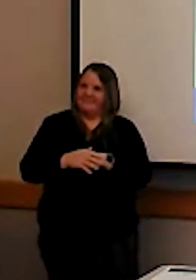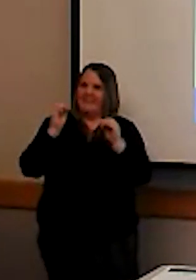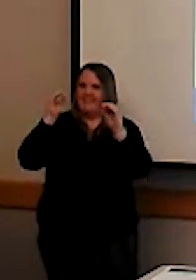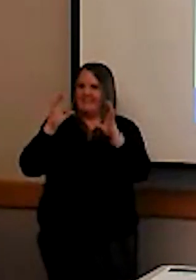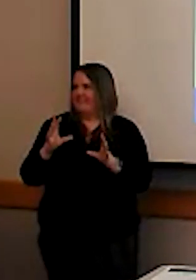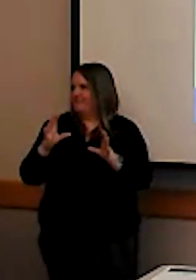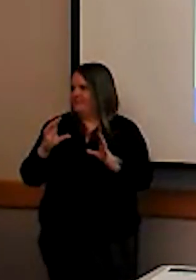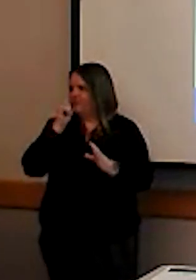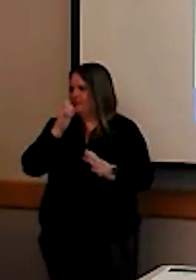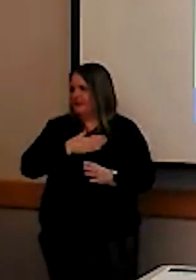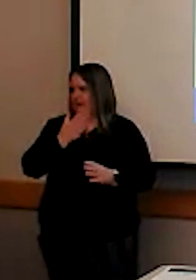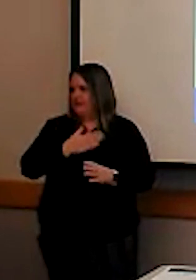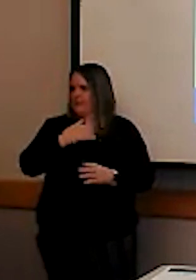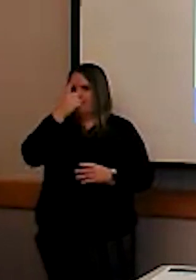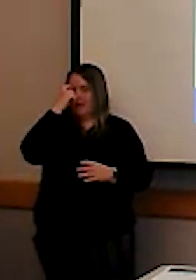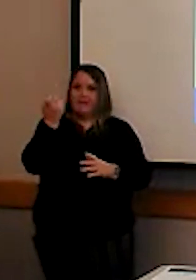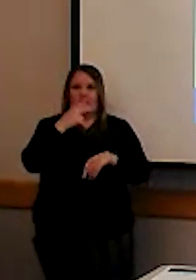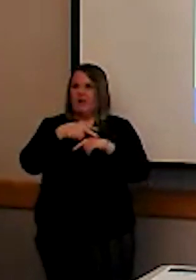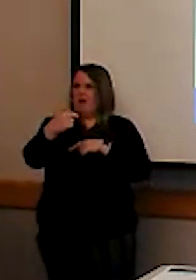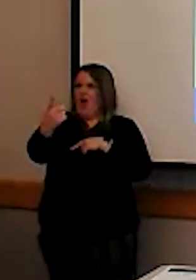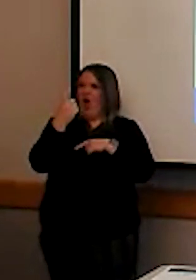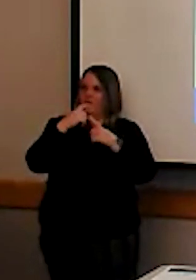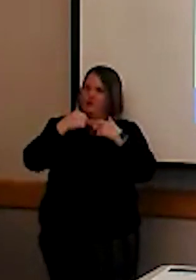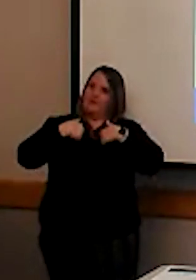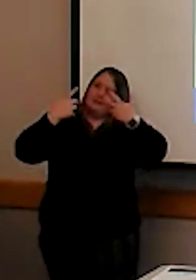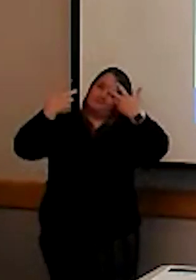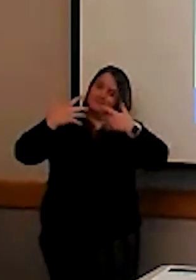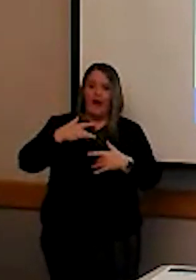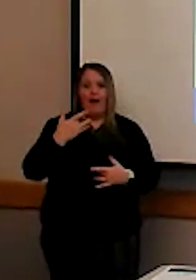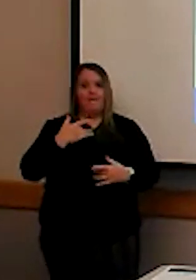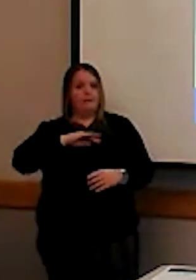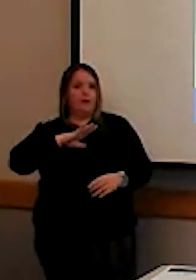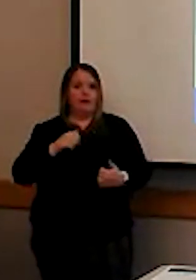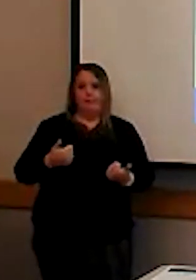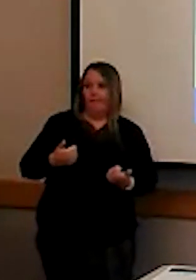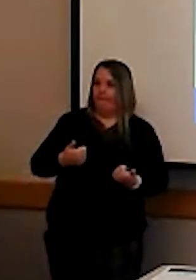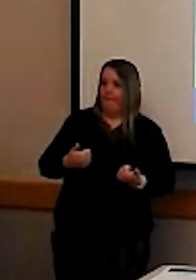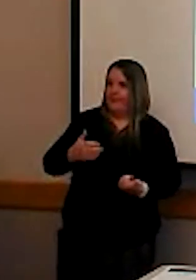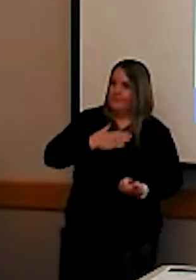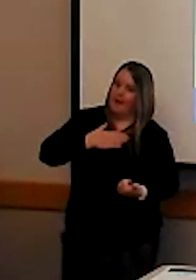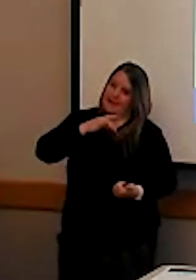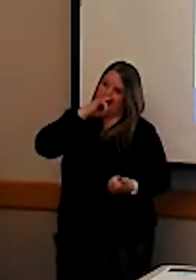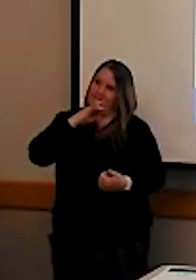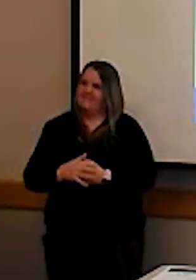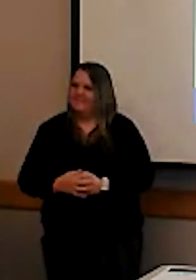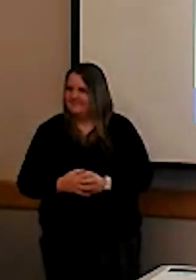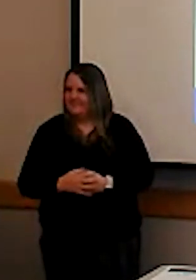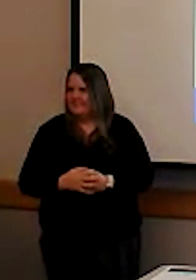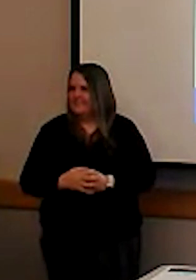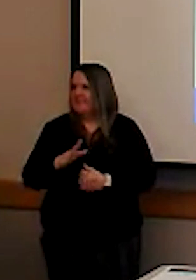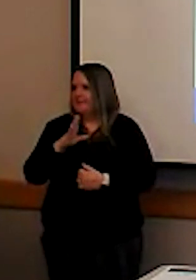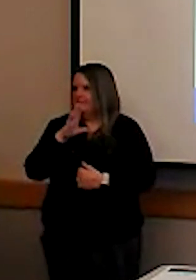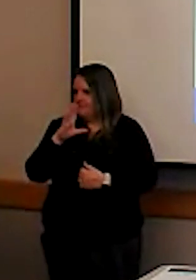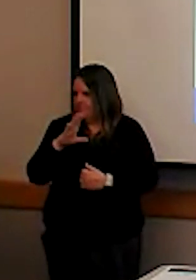The teacher was not very happy because they all jumped up and came to me, but I felt good. I was like, they're mine. But it